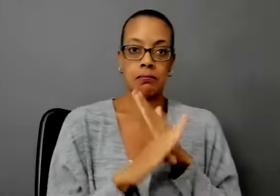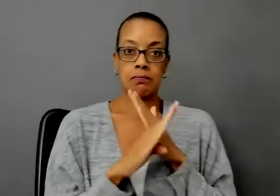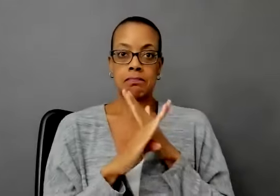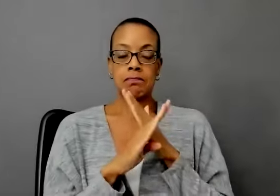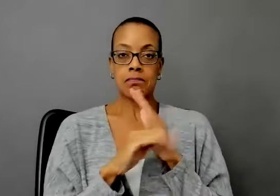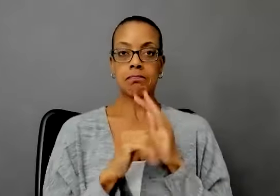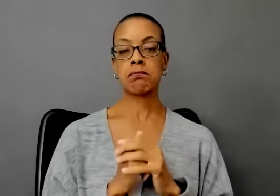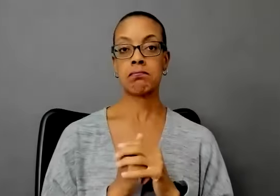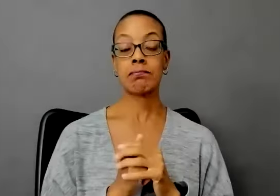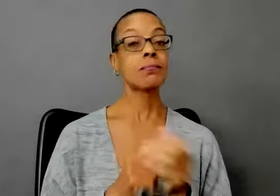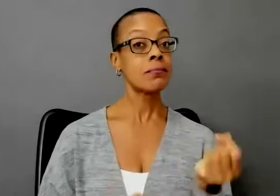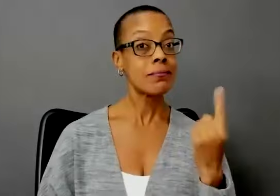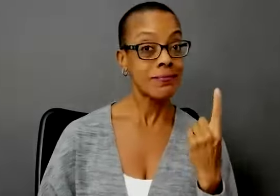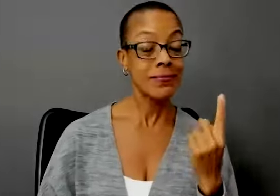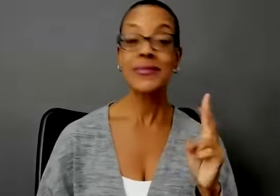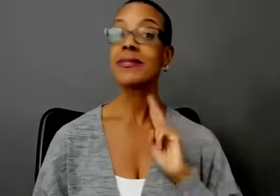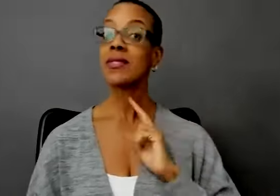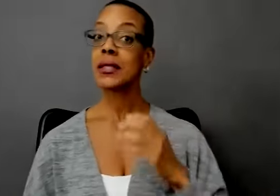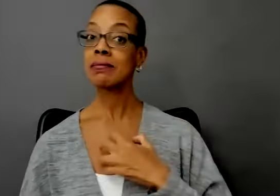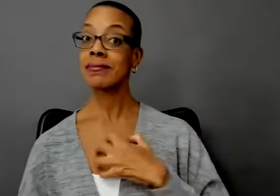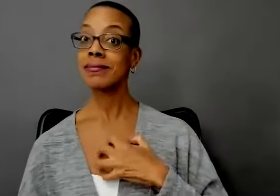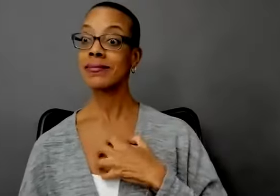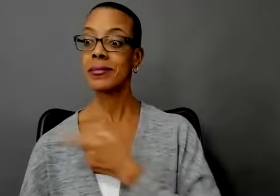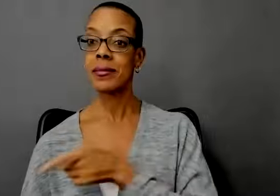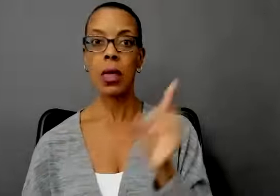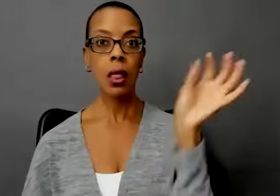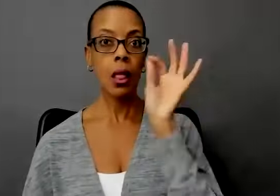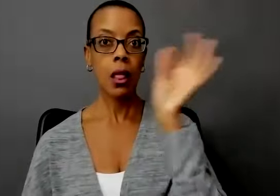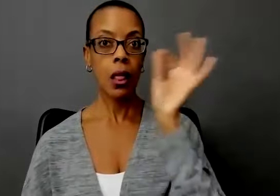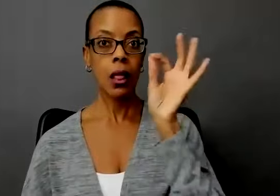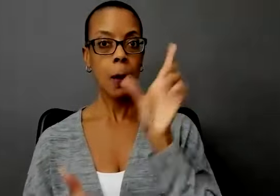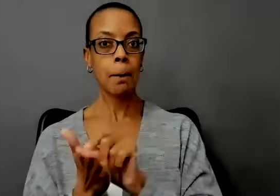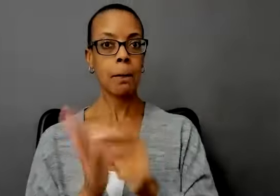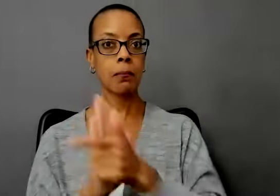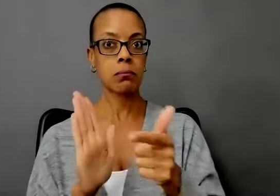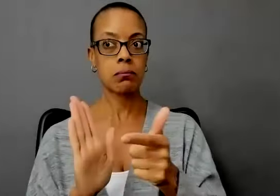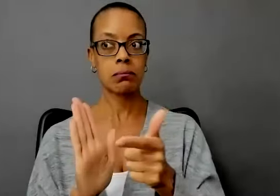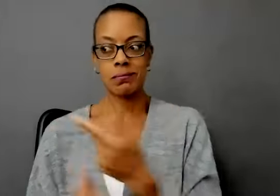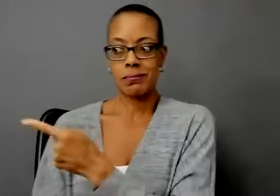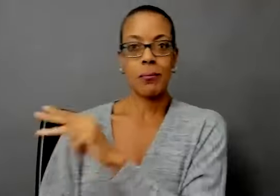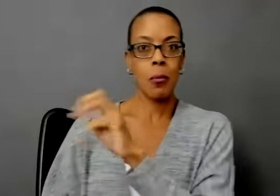However, victim complainants are often unaware of publication bans, like Morrell and I both just spoke about.